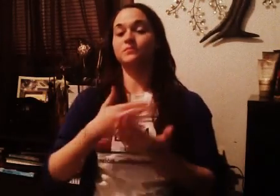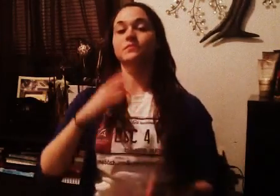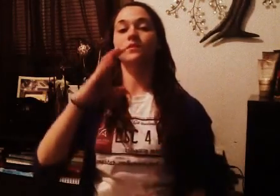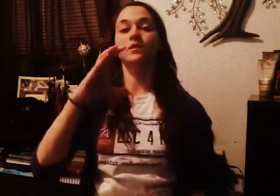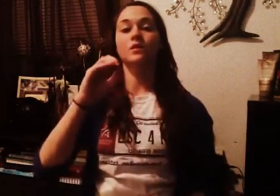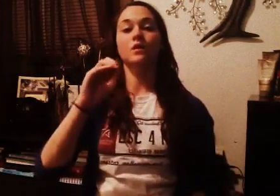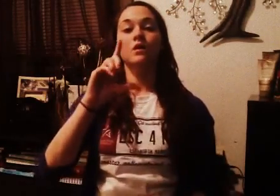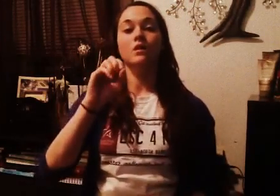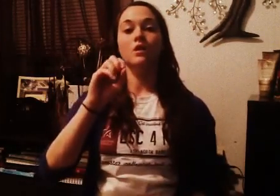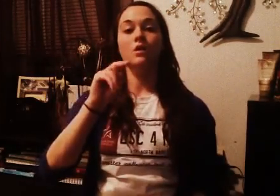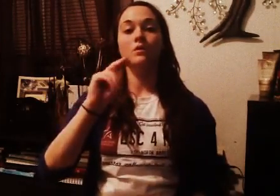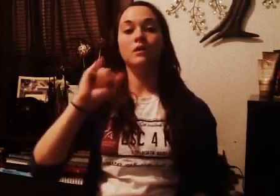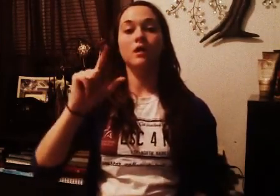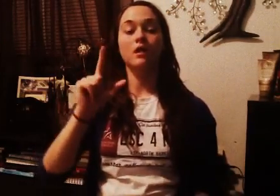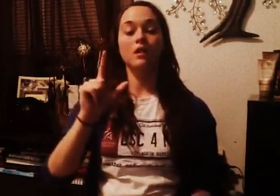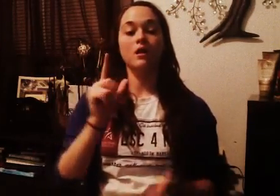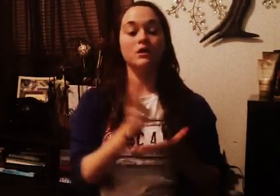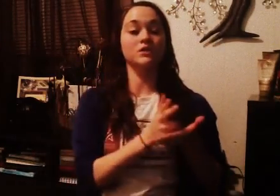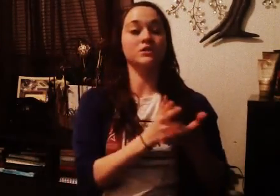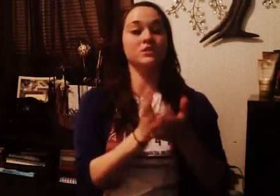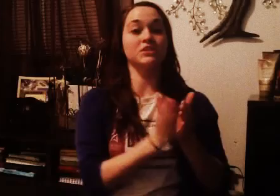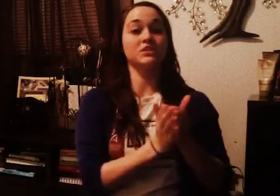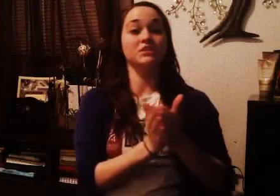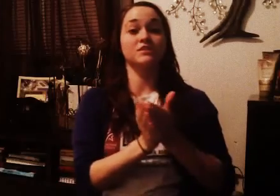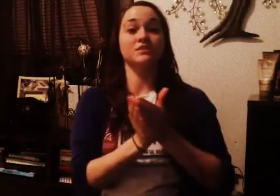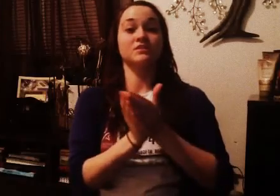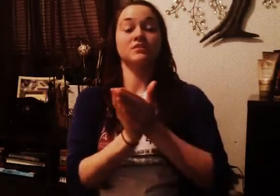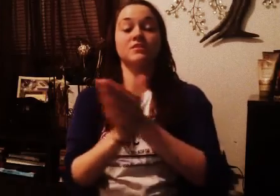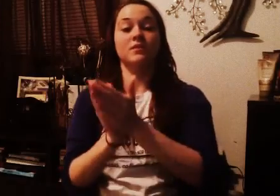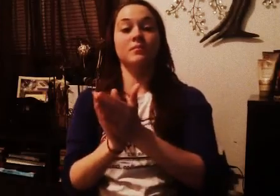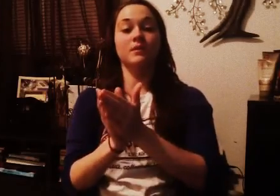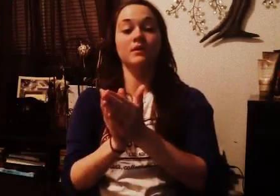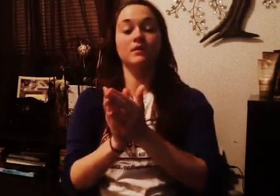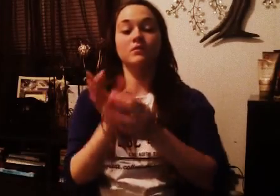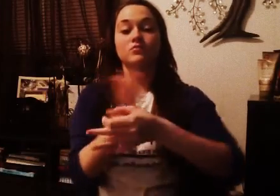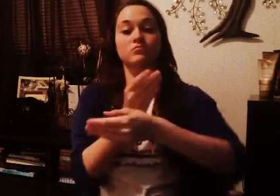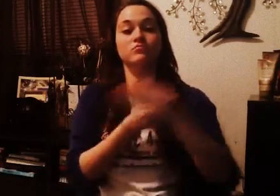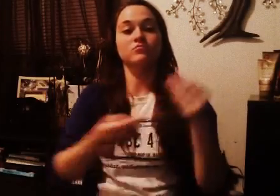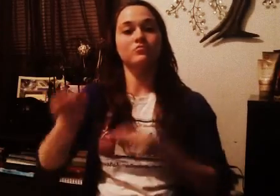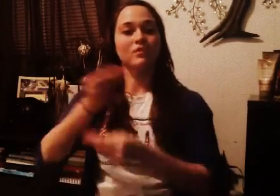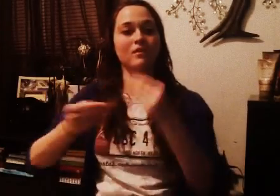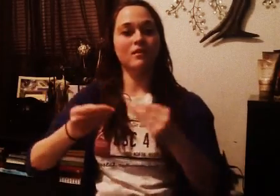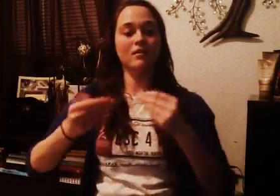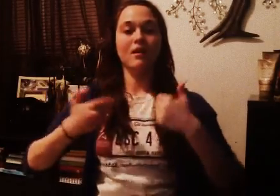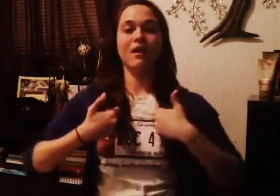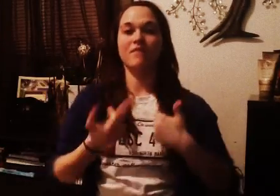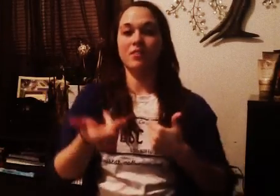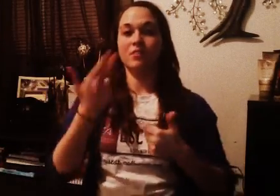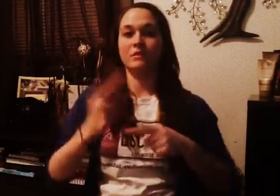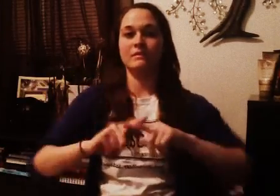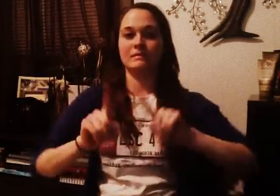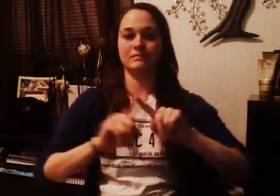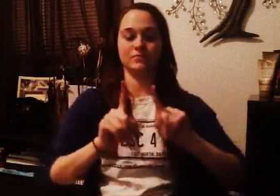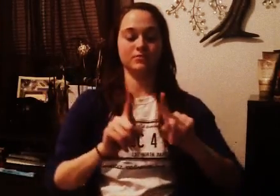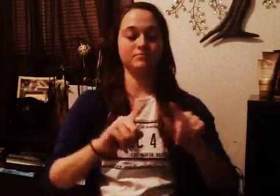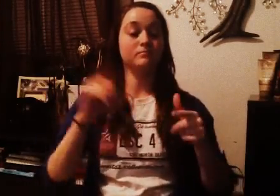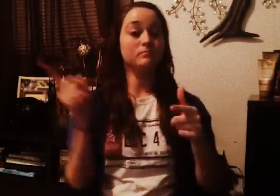colonial shipping trade followed certain three-way or triangular trade routes. In the case of the first route, ships left